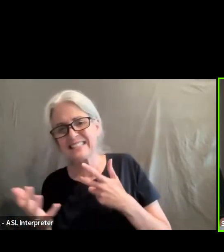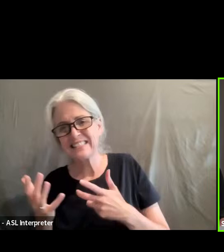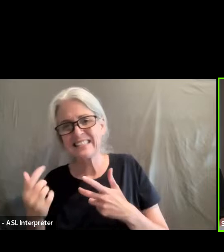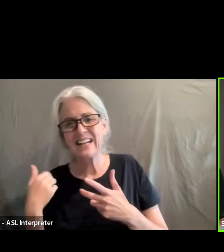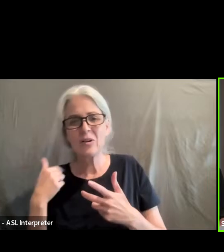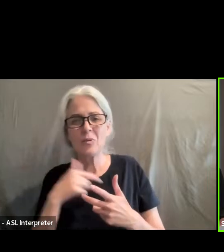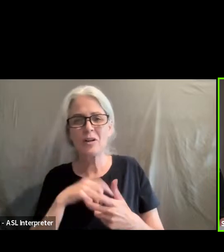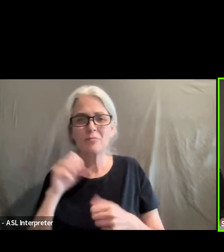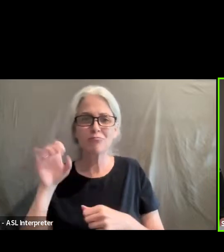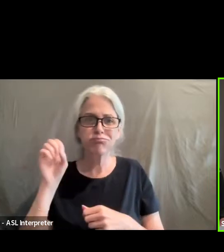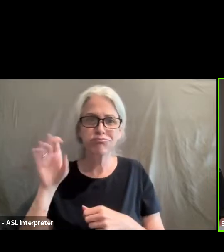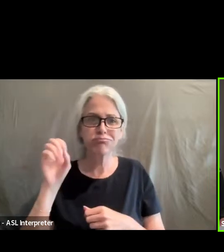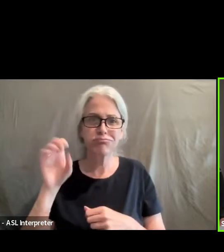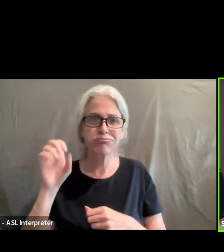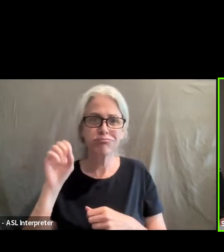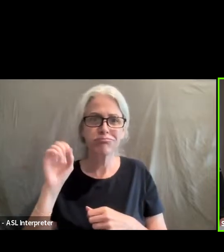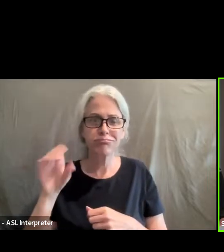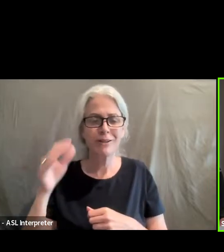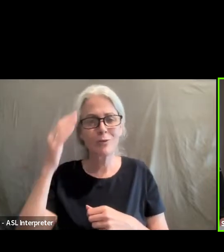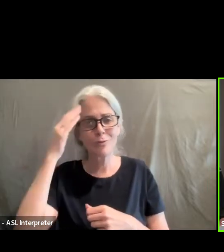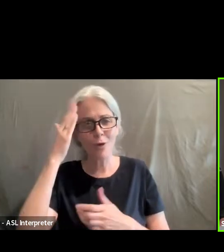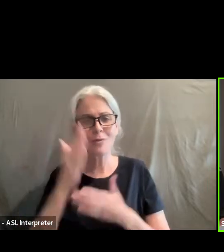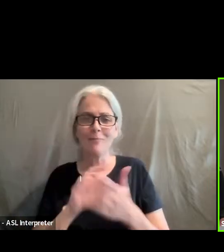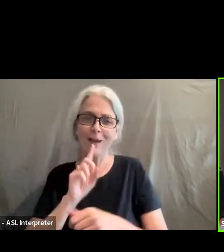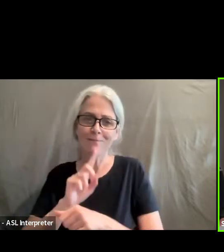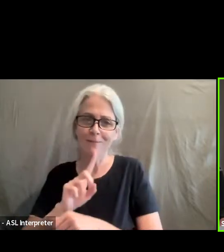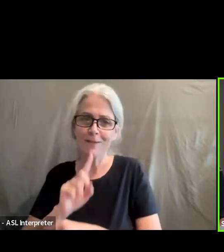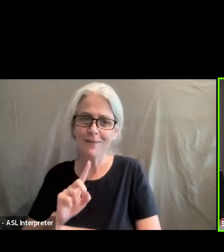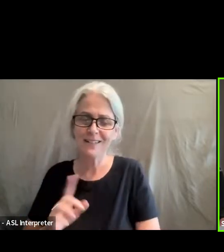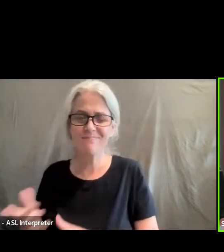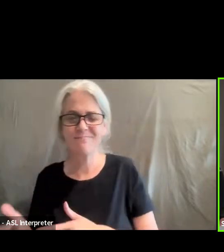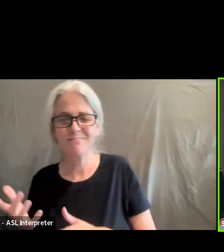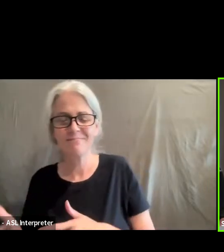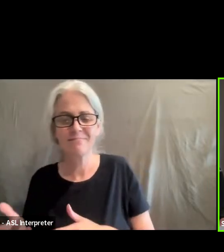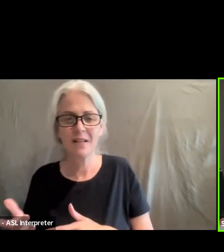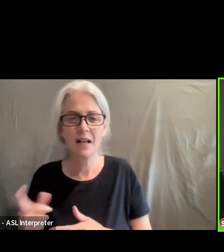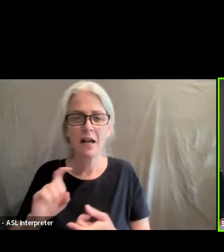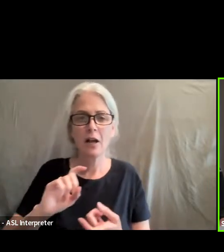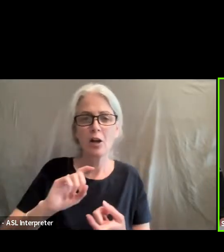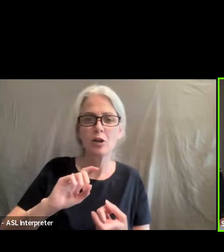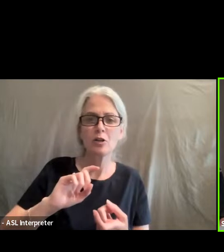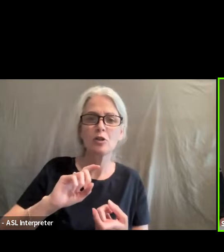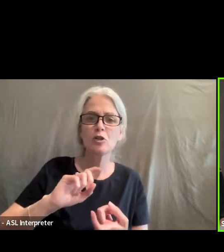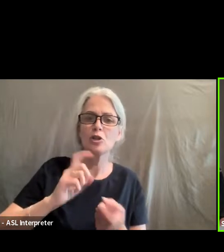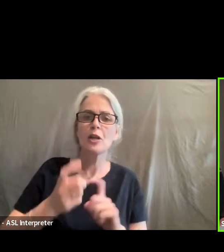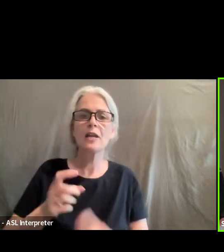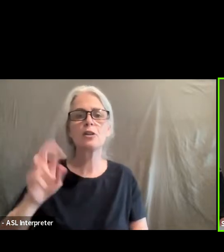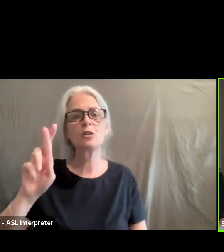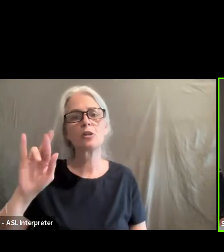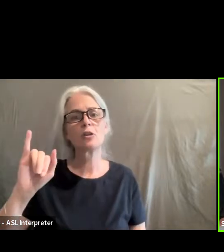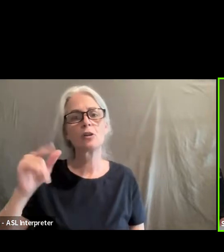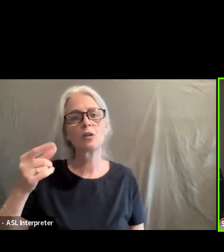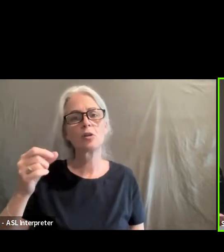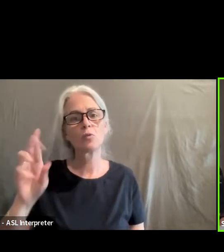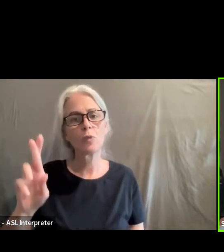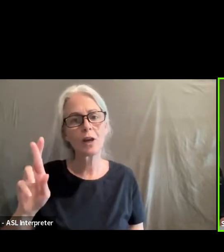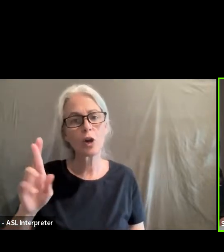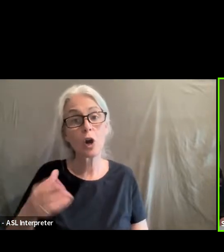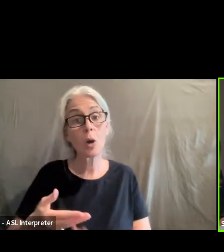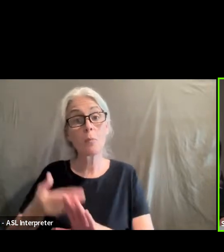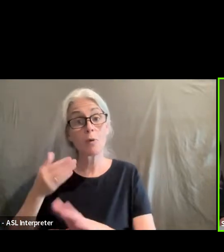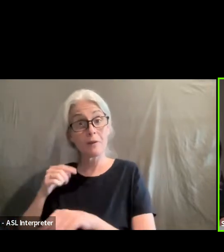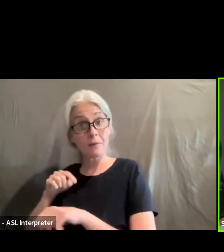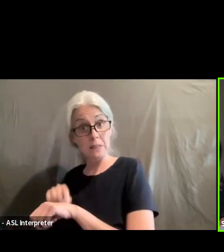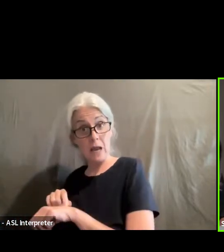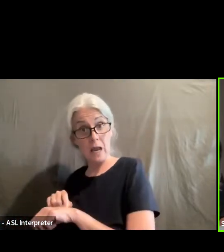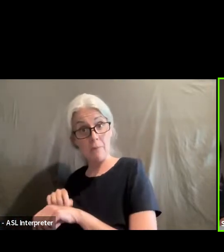head in order to show that you know these things. And I think it's also redefining rigor. And rigor in previous times was